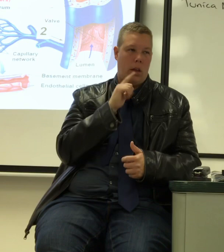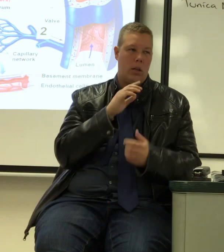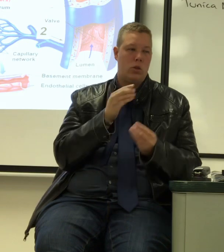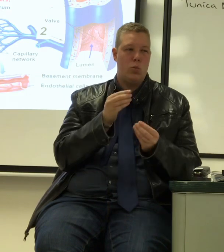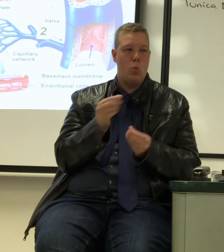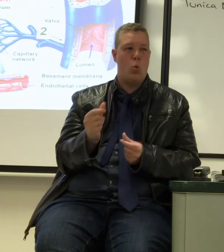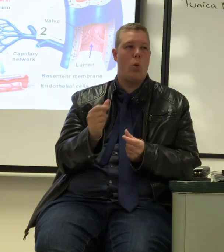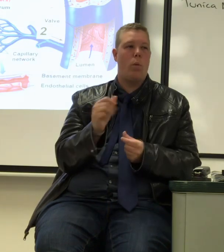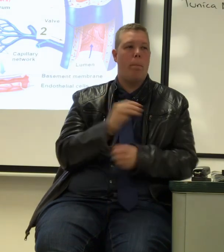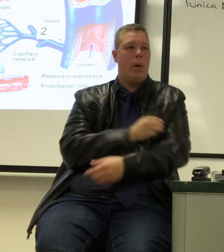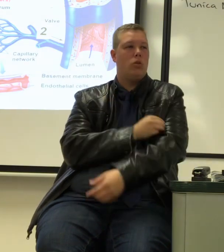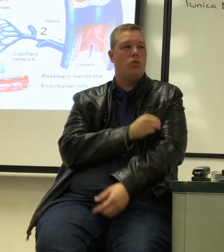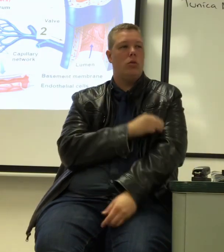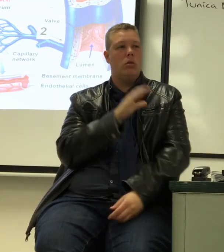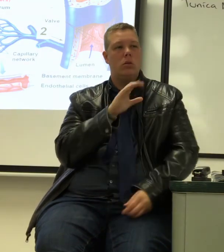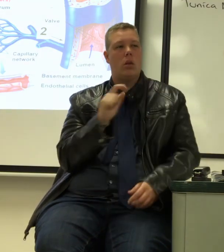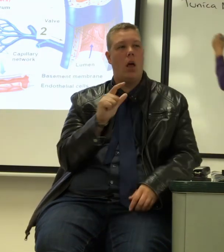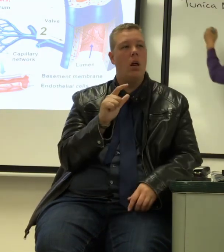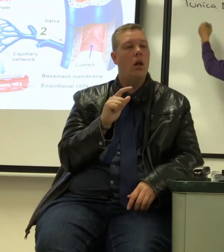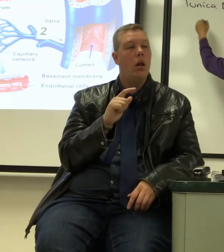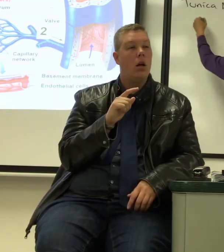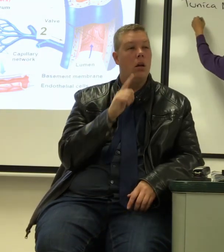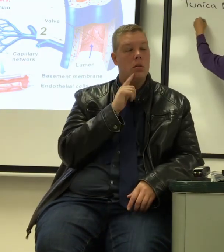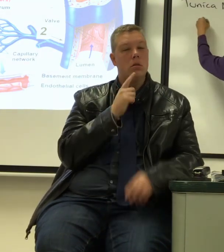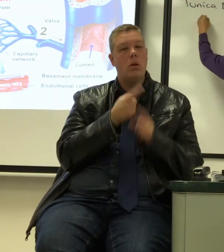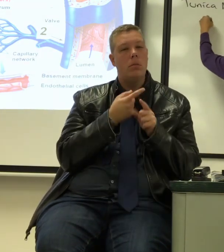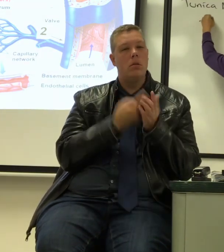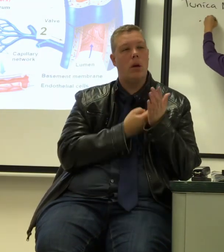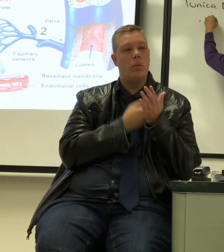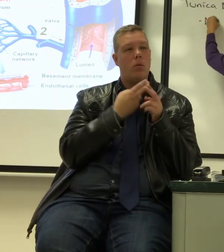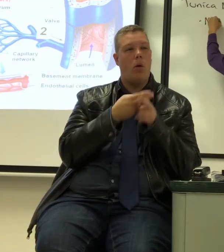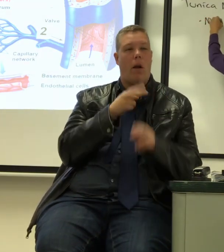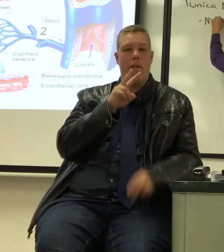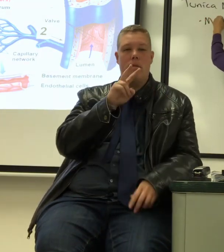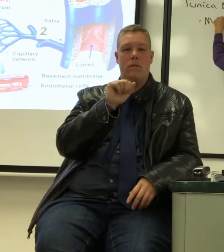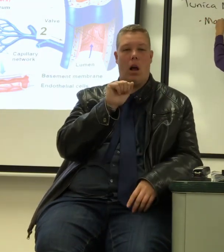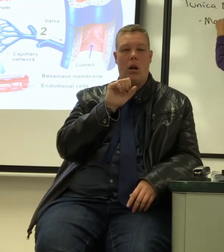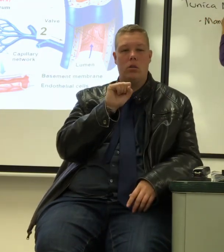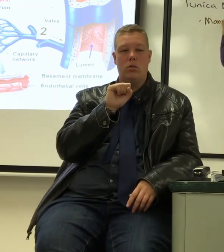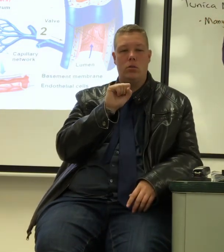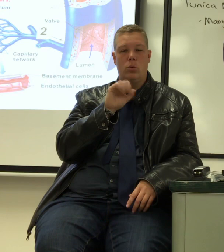sometimes called vascular smooth muscle cells. You have many layers